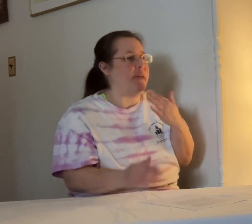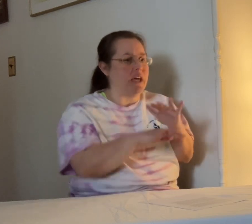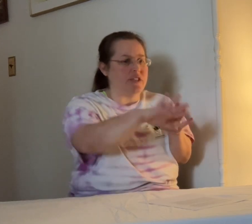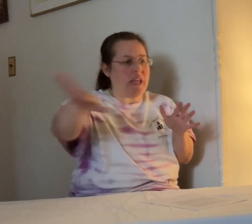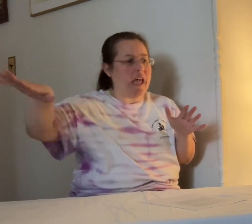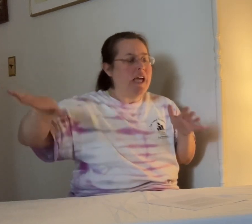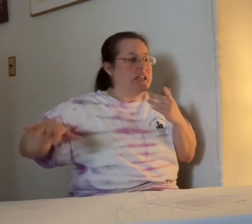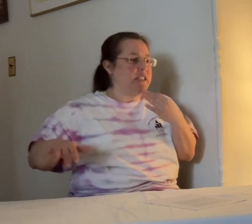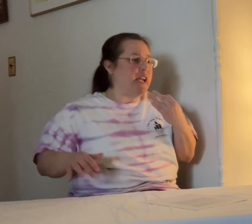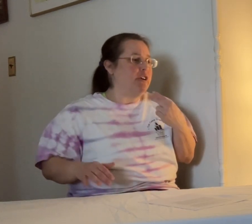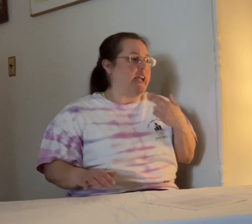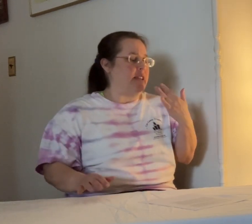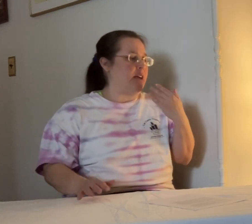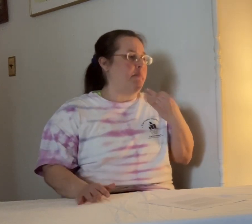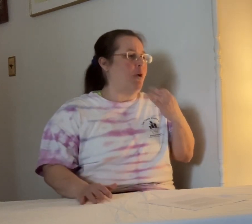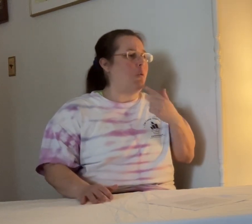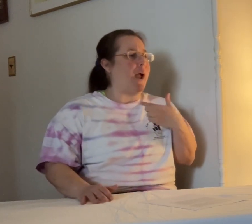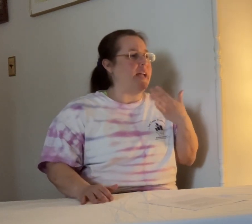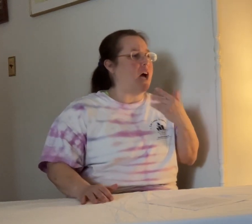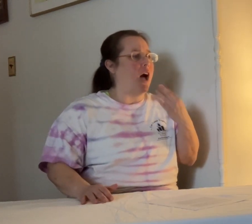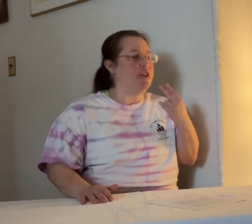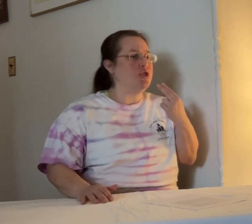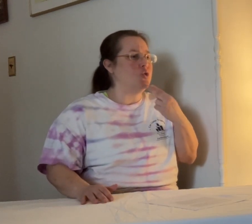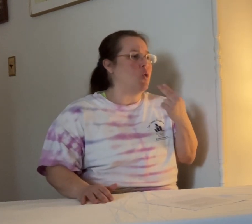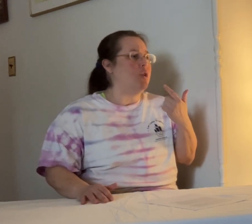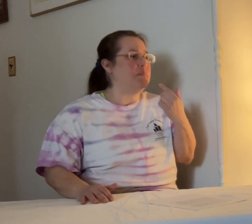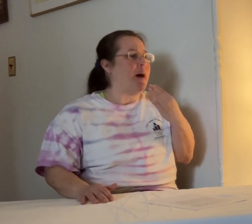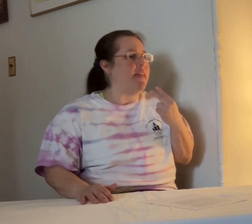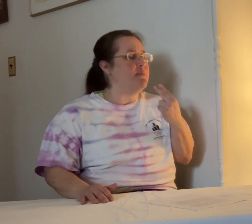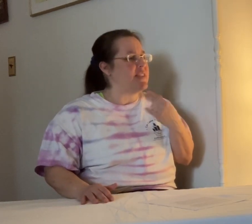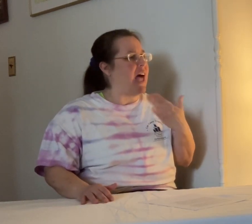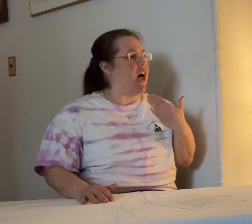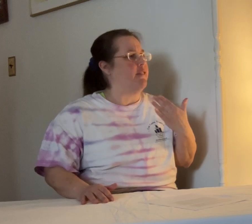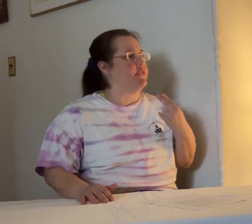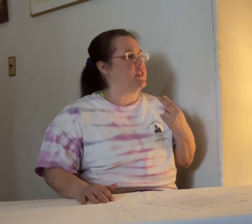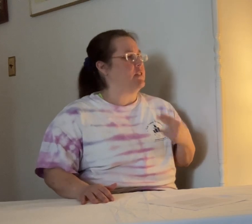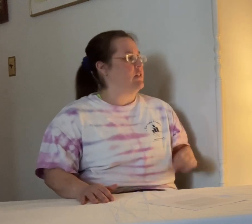because they segregate them away to other schools by themselves?